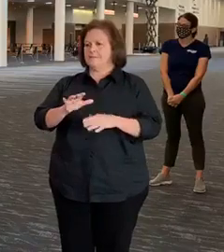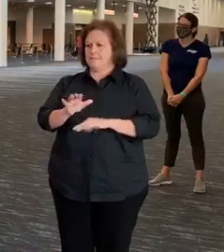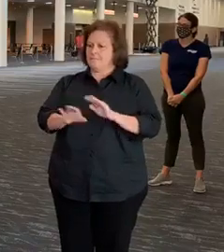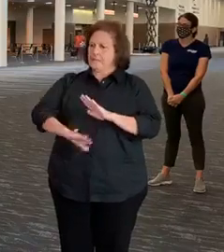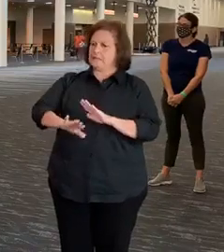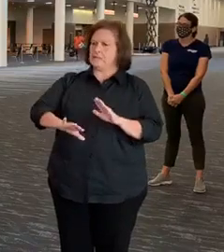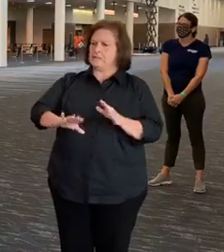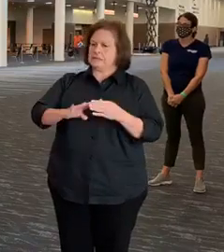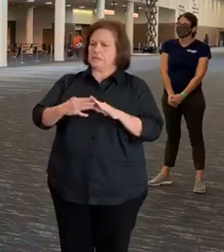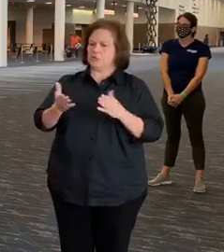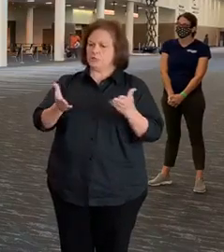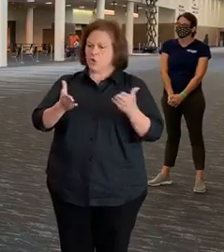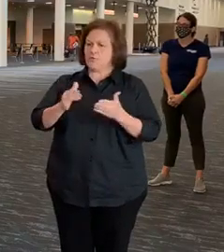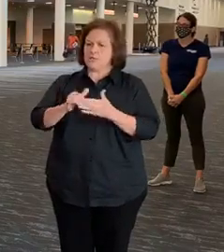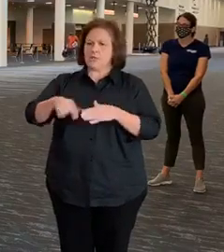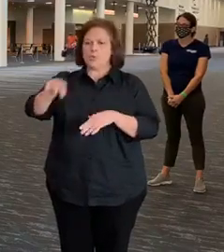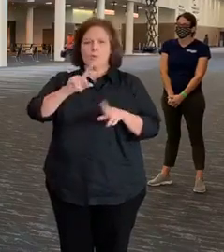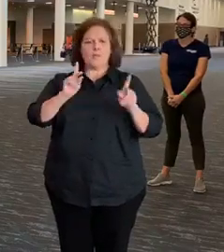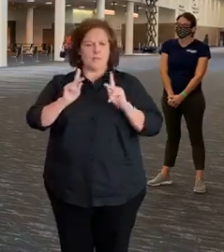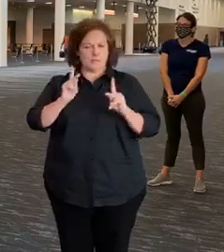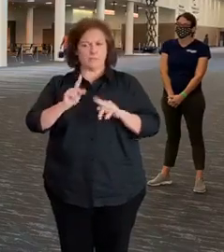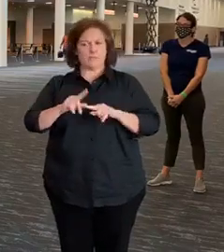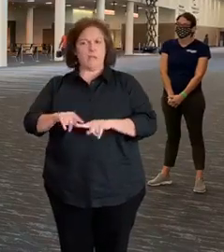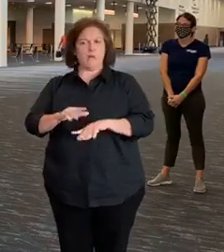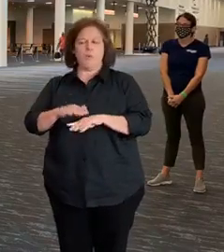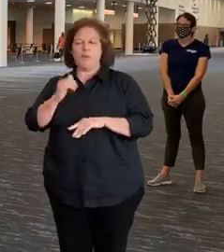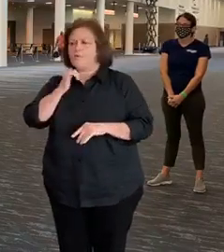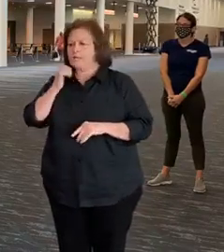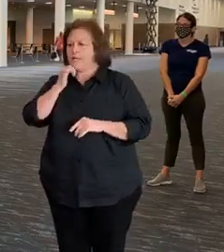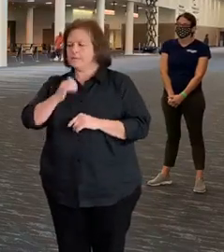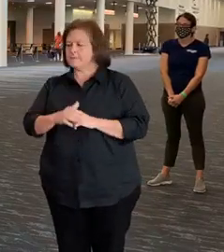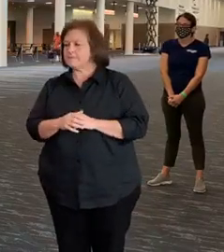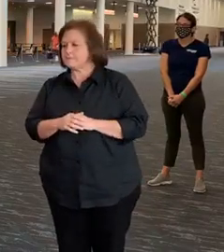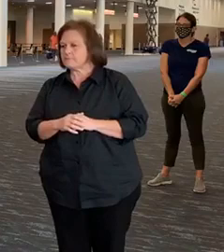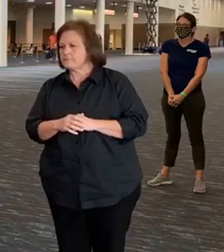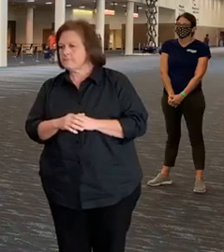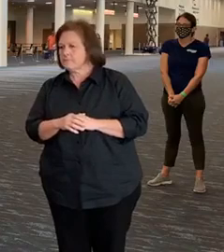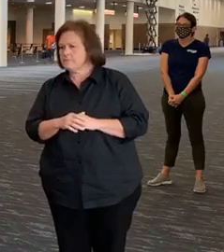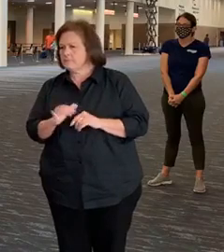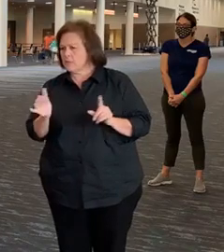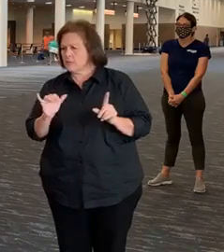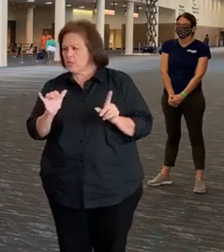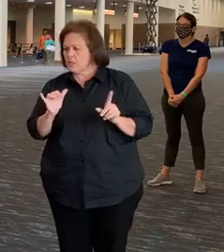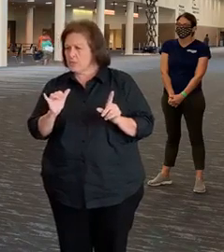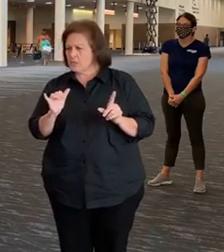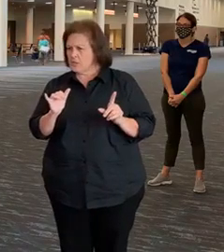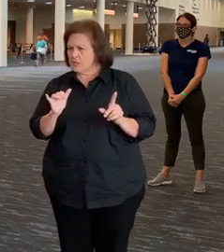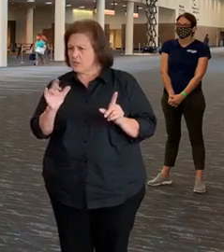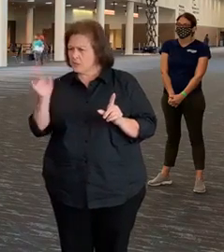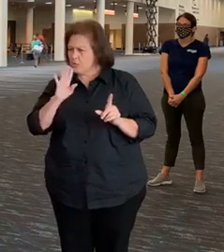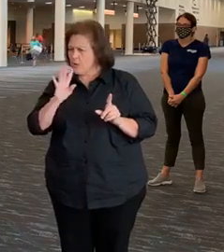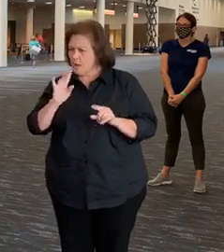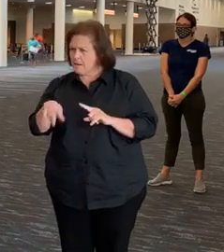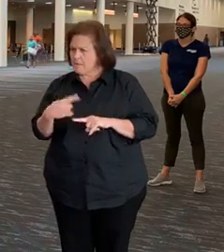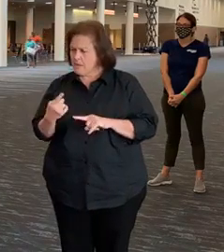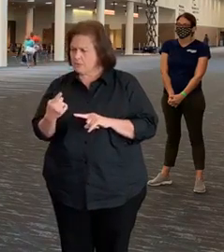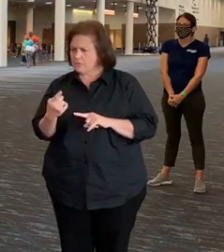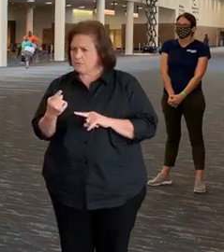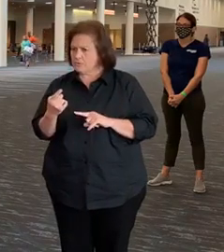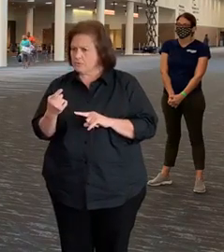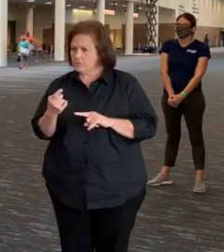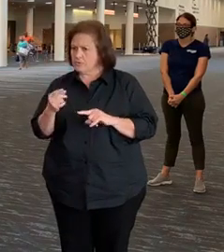our residents depend on every single day. And also, I wonder if you all could talk a little bit more about what